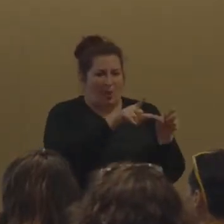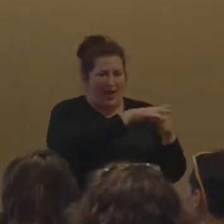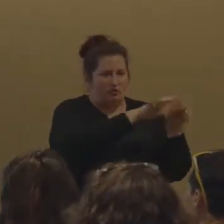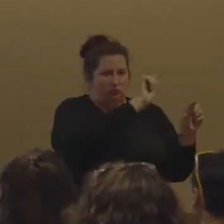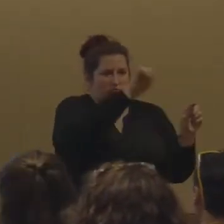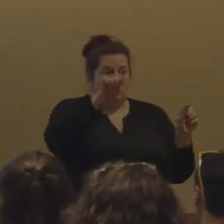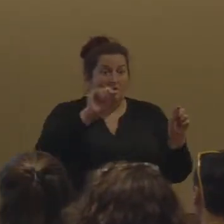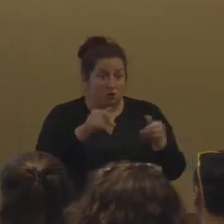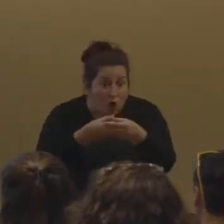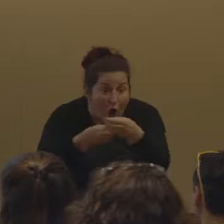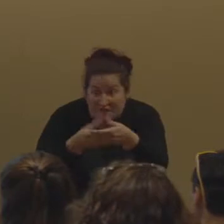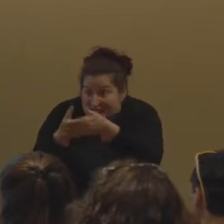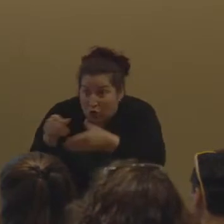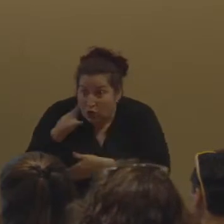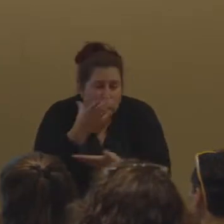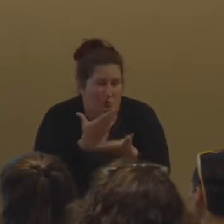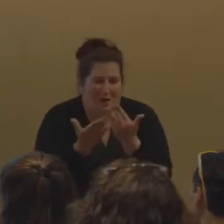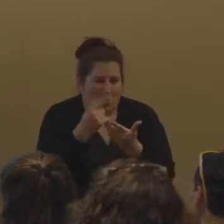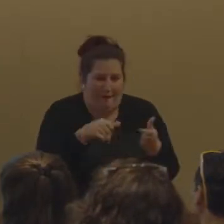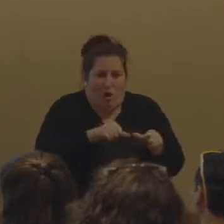there's an office near you no matter where you are.